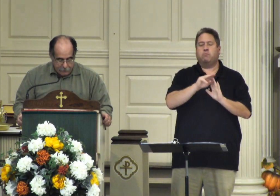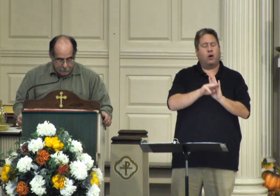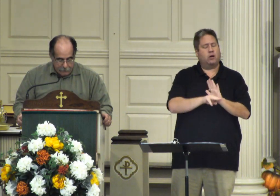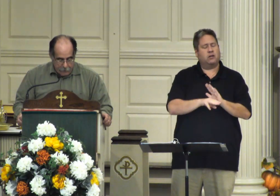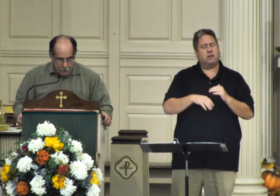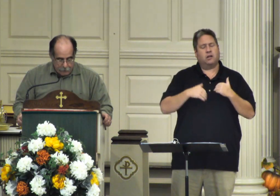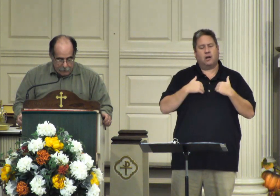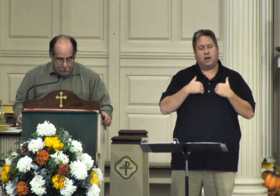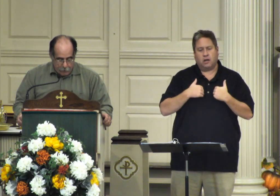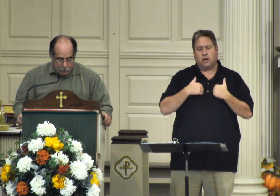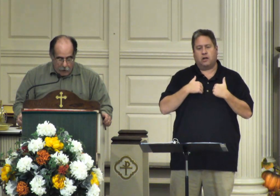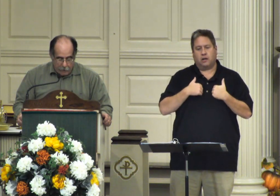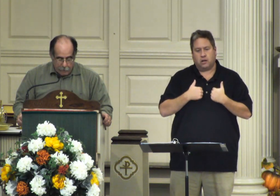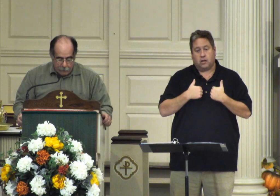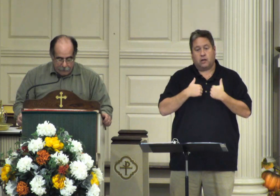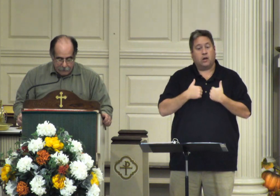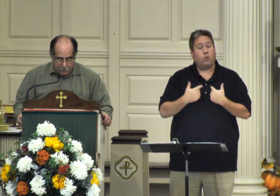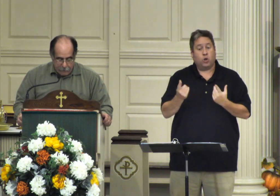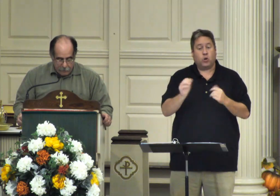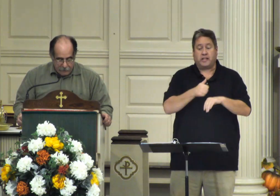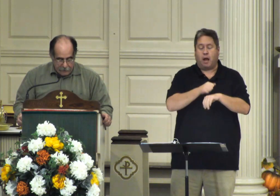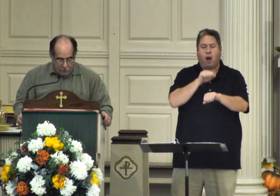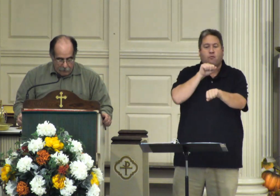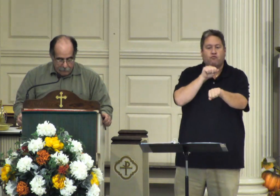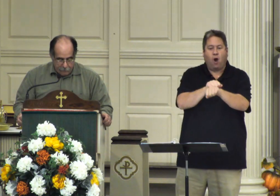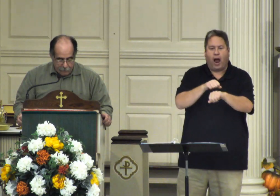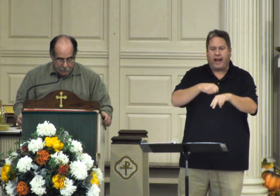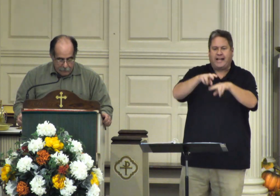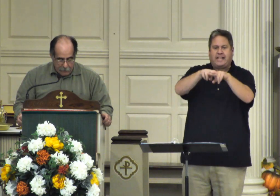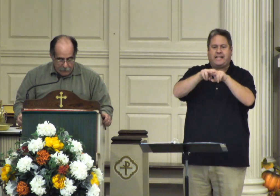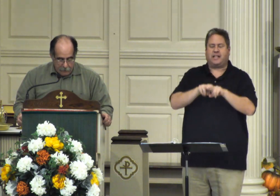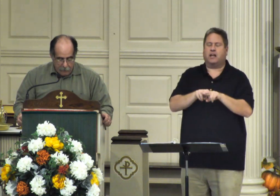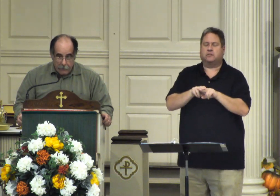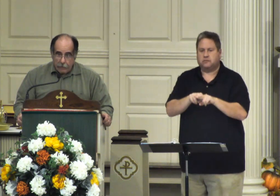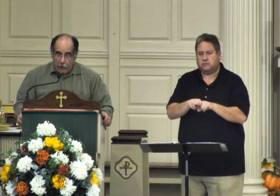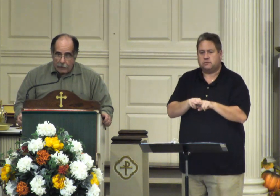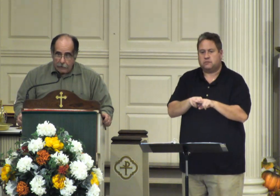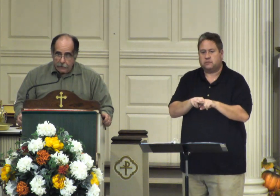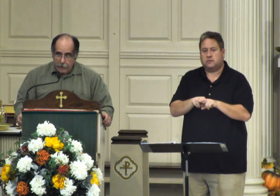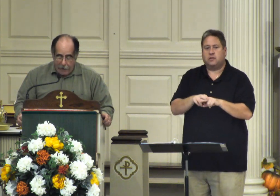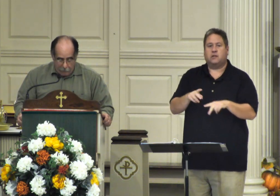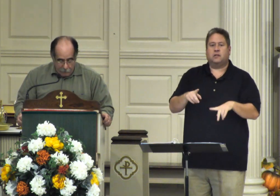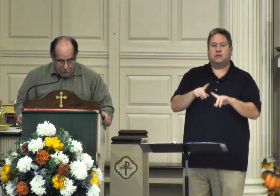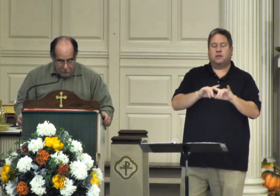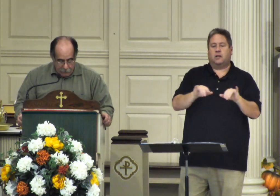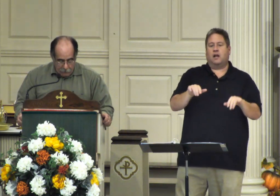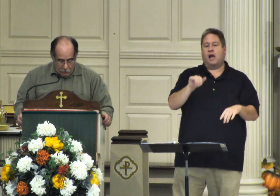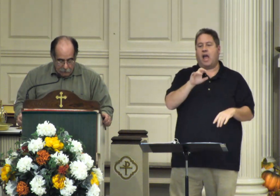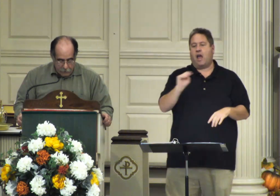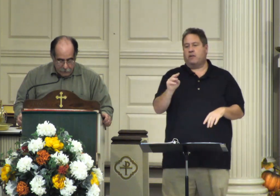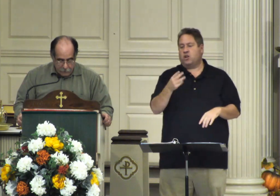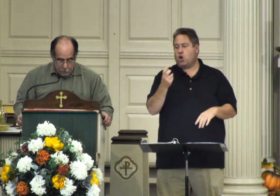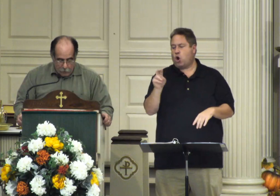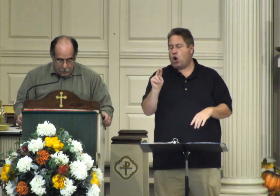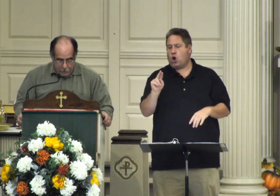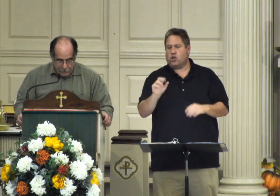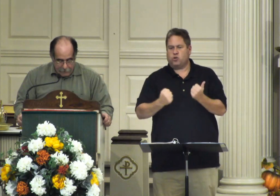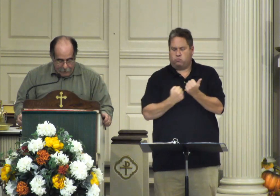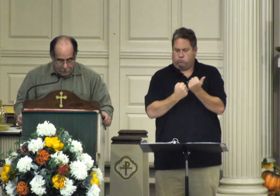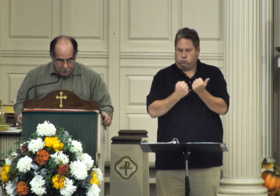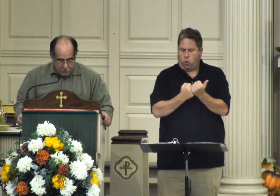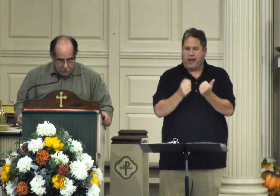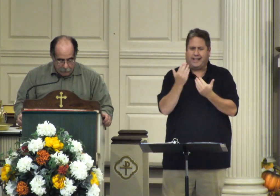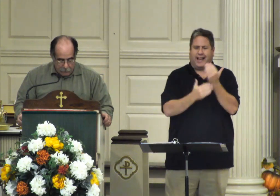tired, so they put a rock in place for him to sit on. Meanwhile, Aaron and Hur supported